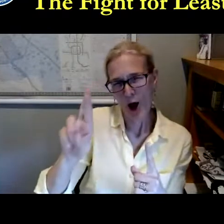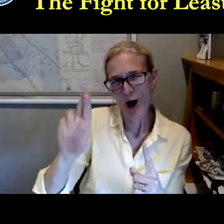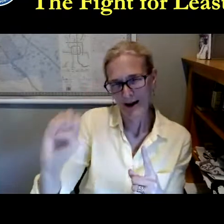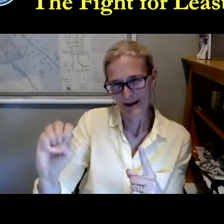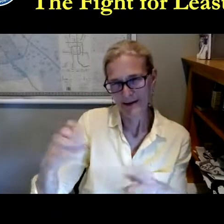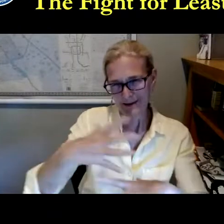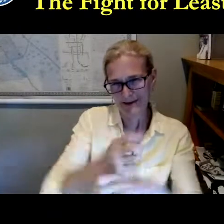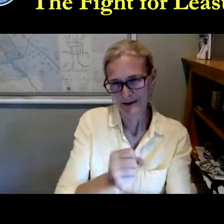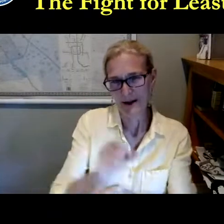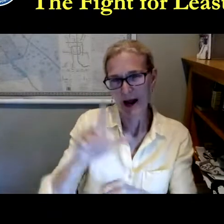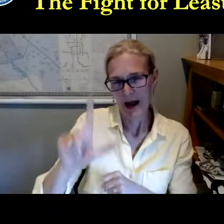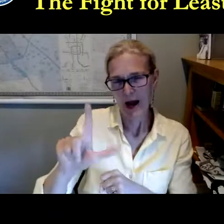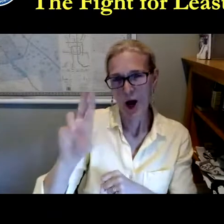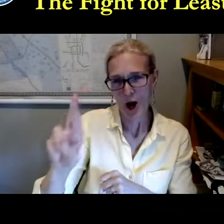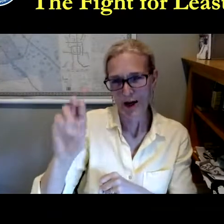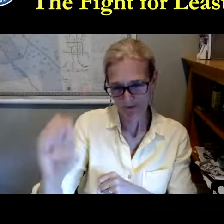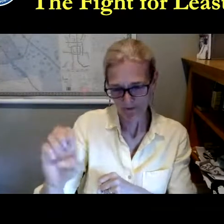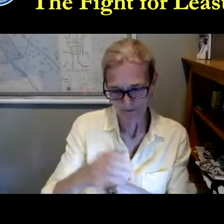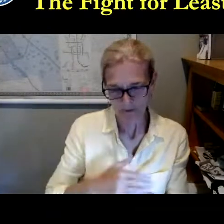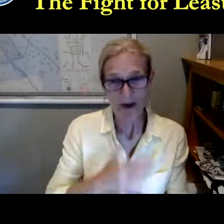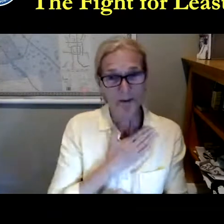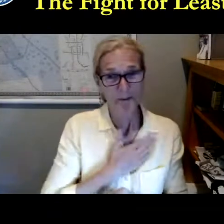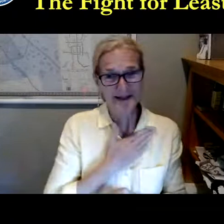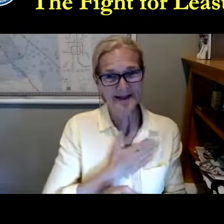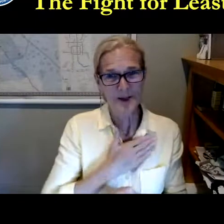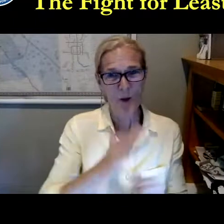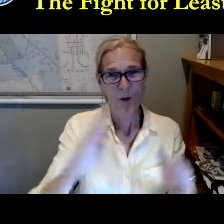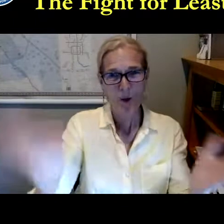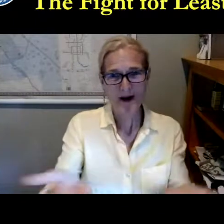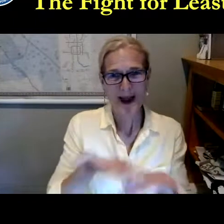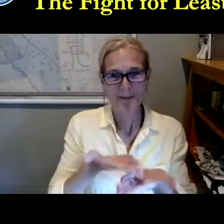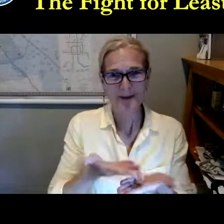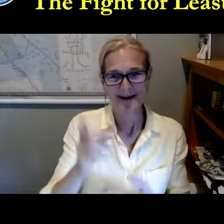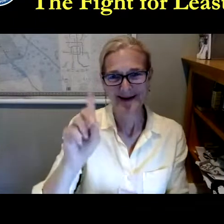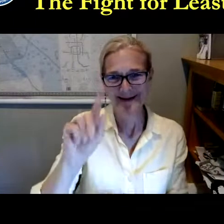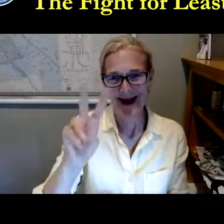Least Restrictive Environment, LRE.